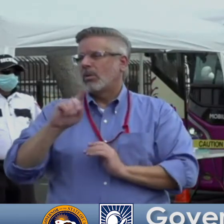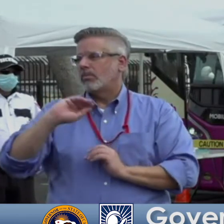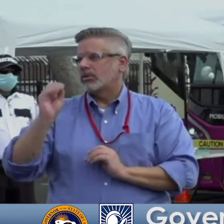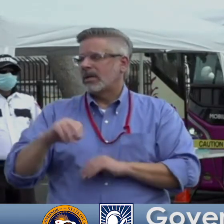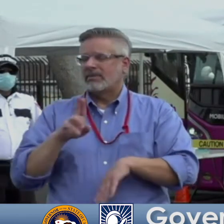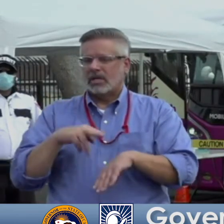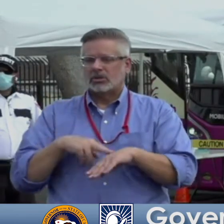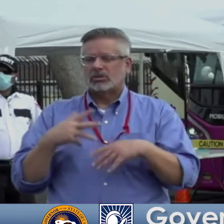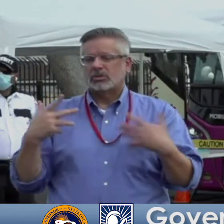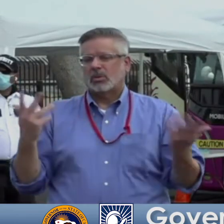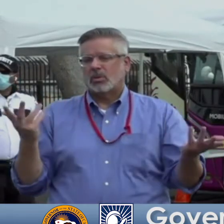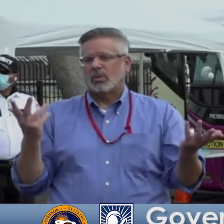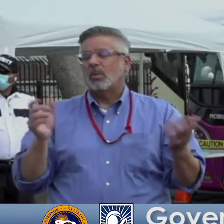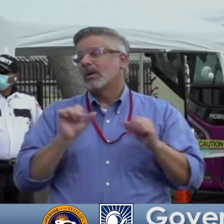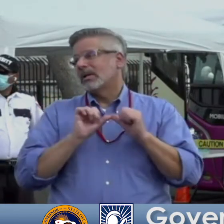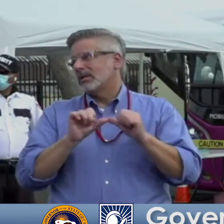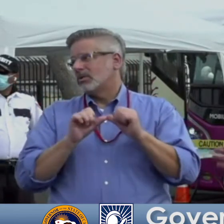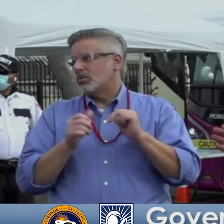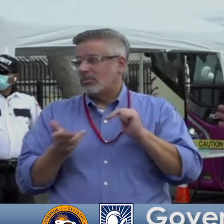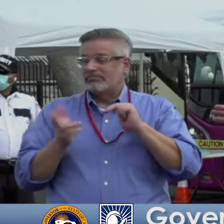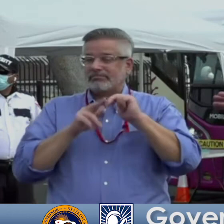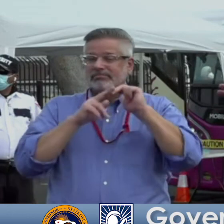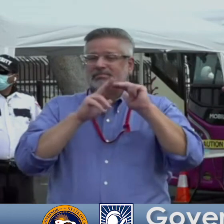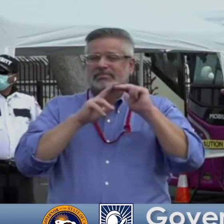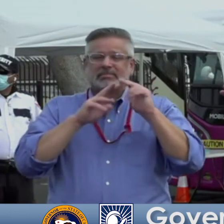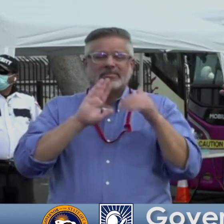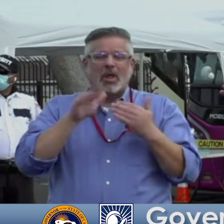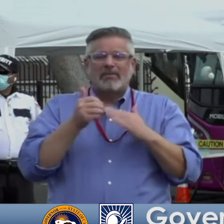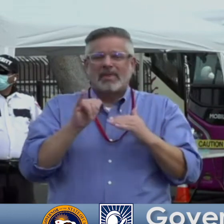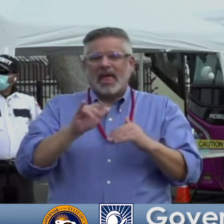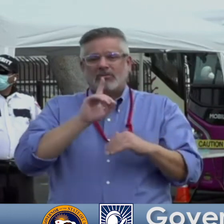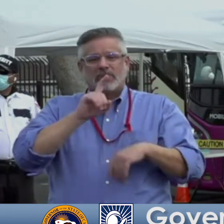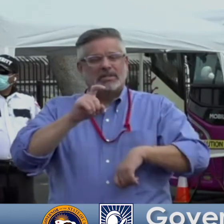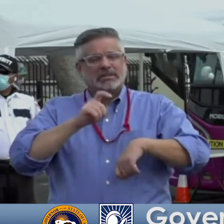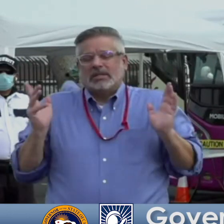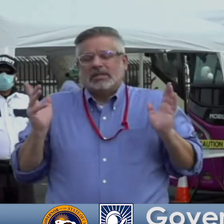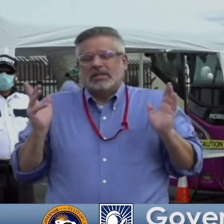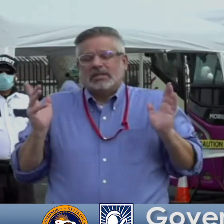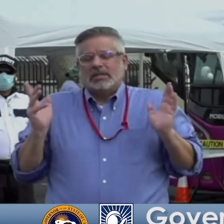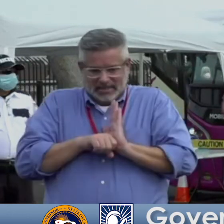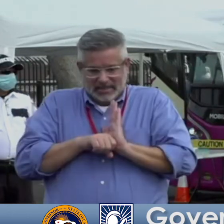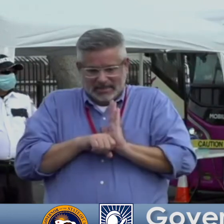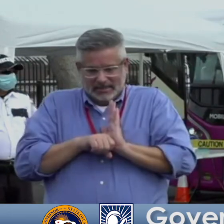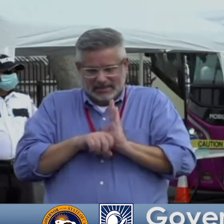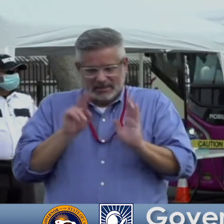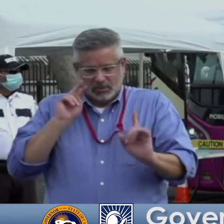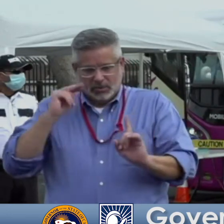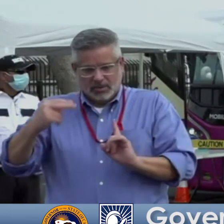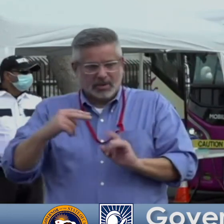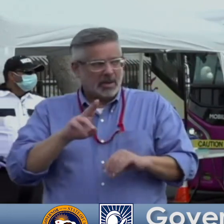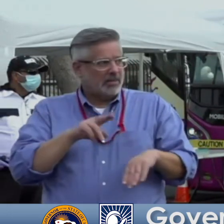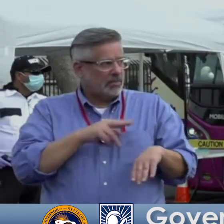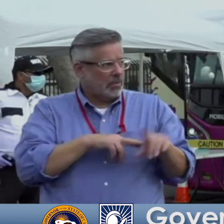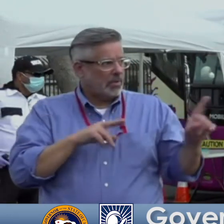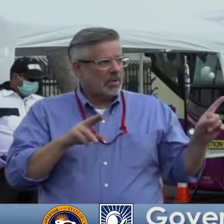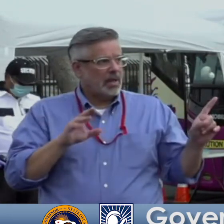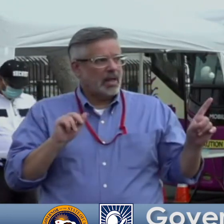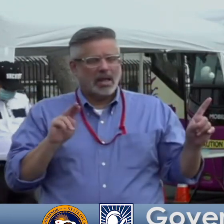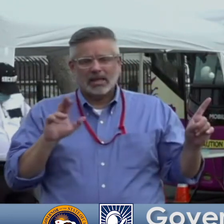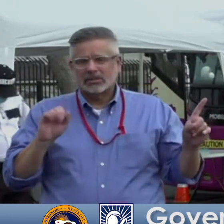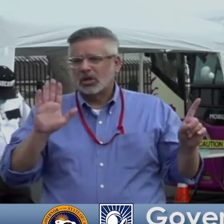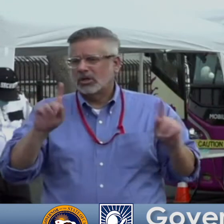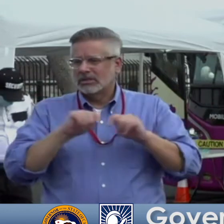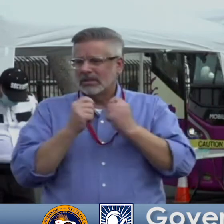nation. So we'll continue to build on that. We're doing all of that in real time. That's just the view of the world. And then, of course, Janice and her team, they